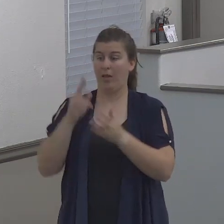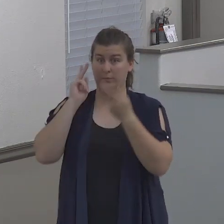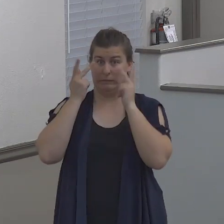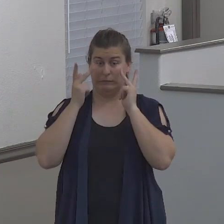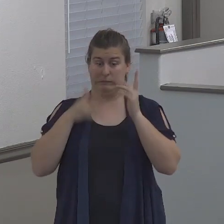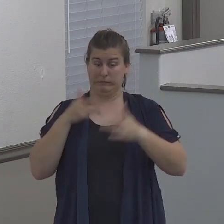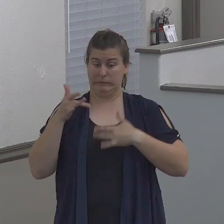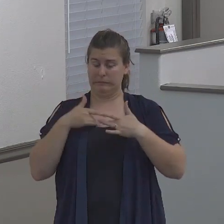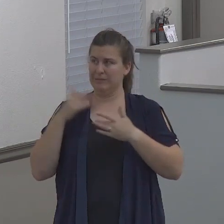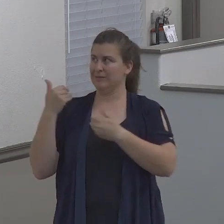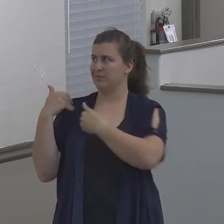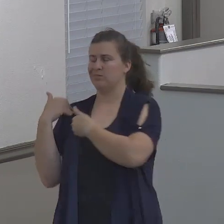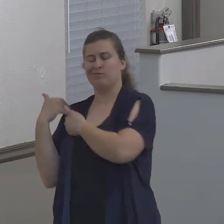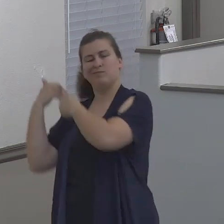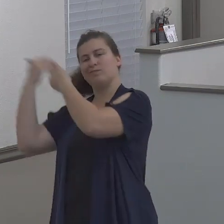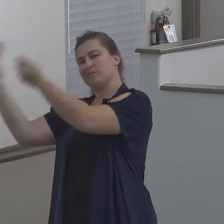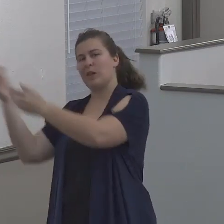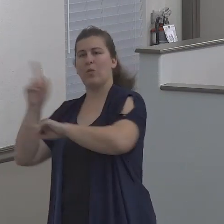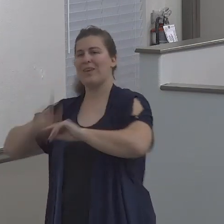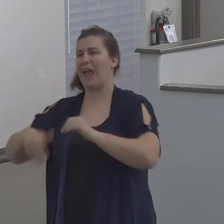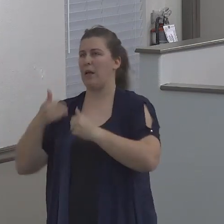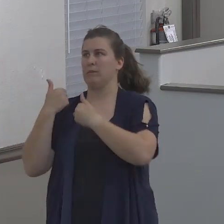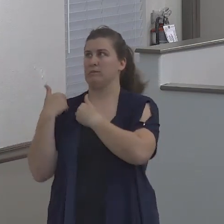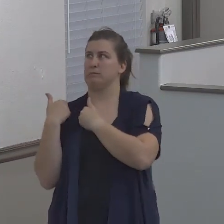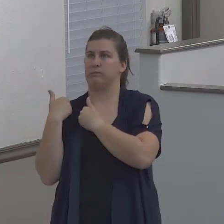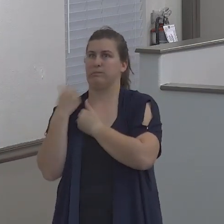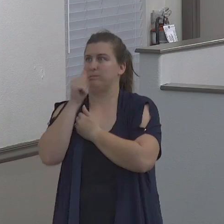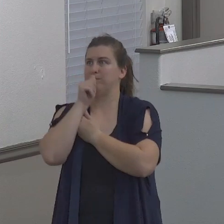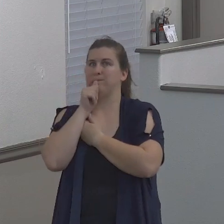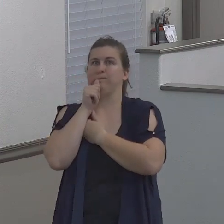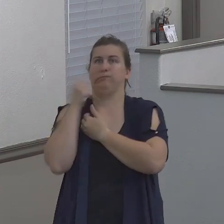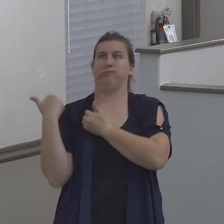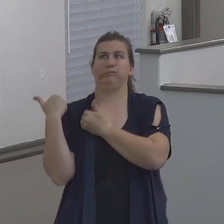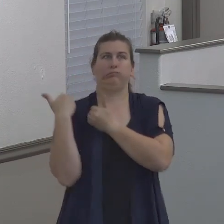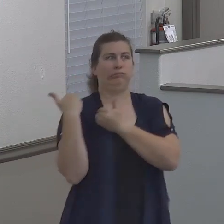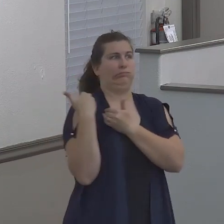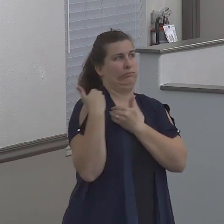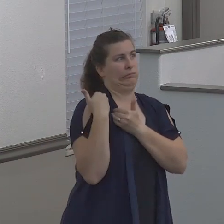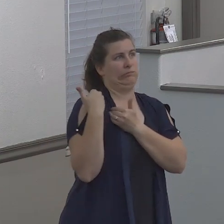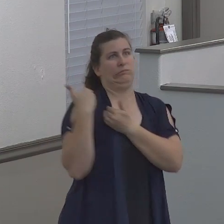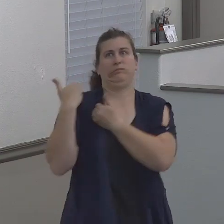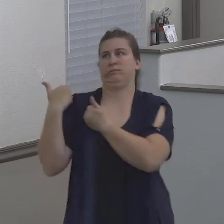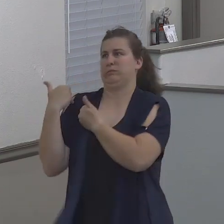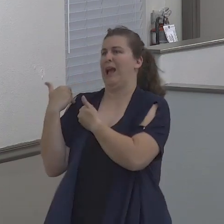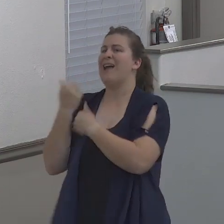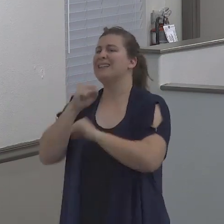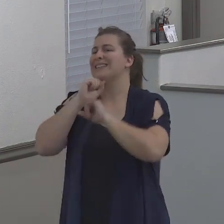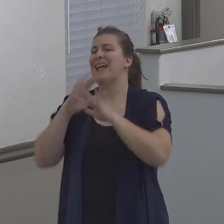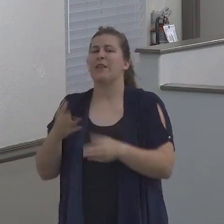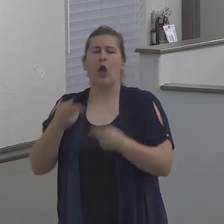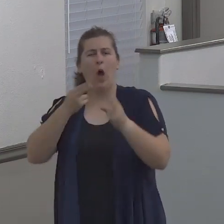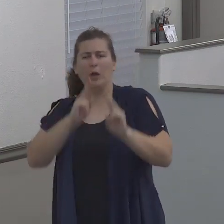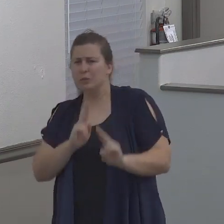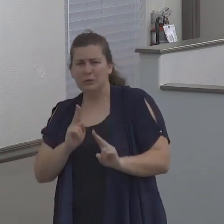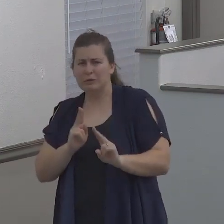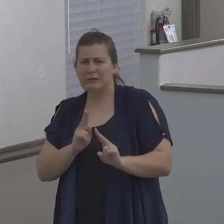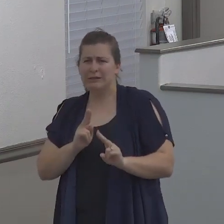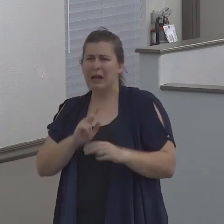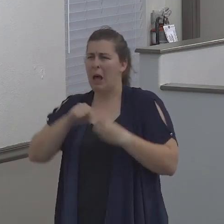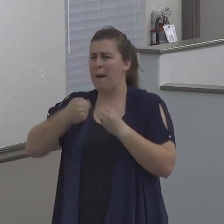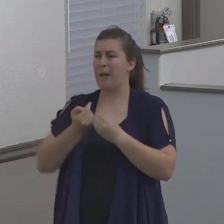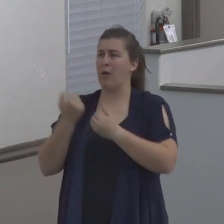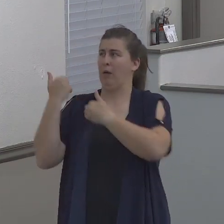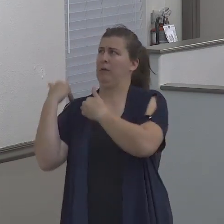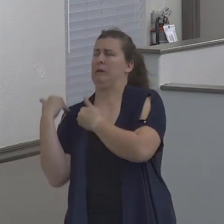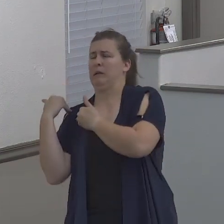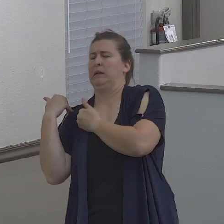And then we have to put our worry on God. We can't carry it around. There's nothing, listen, there's nothing